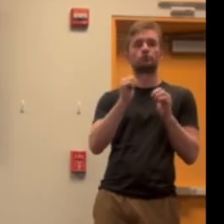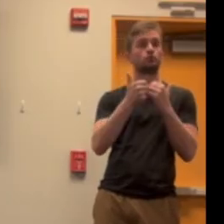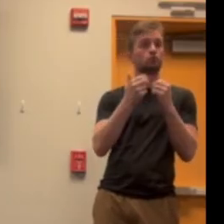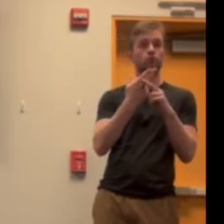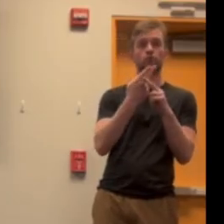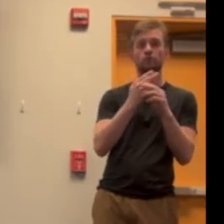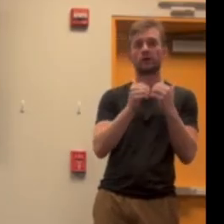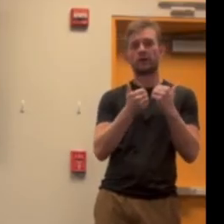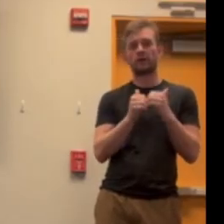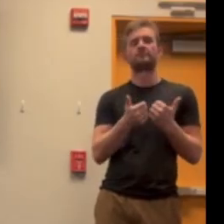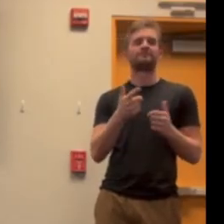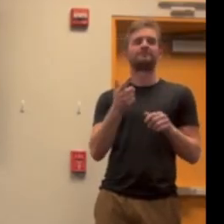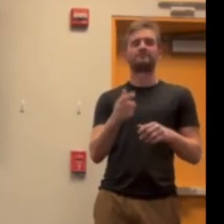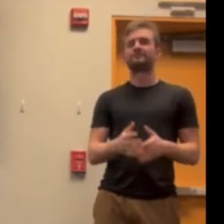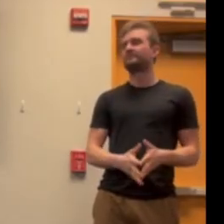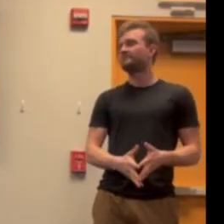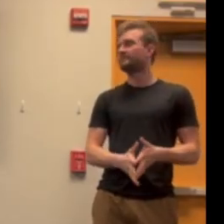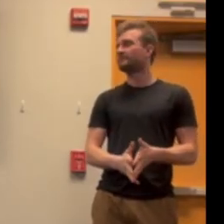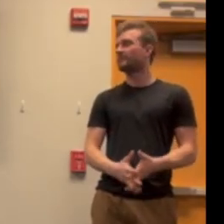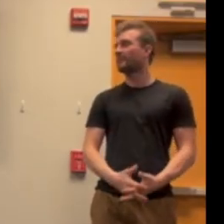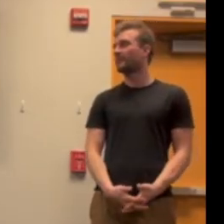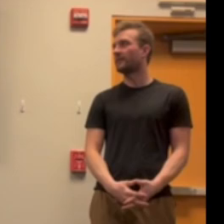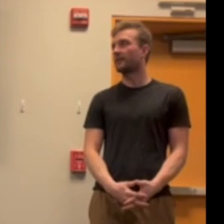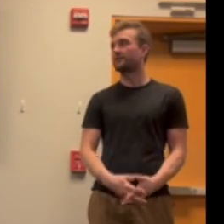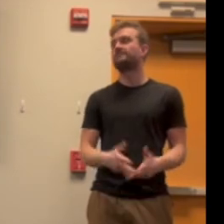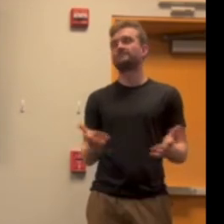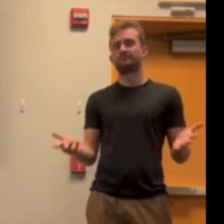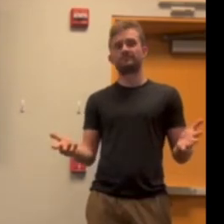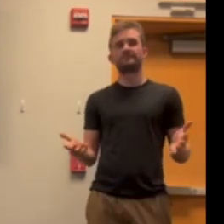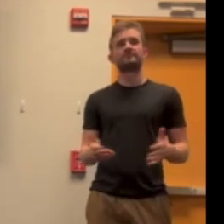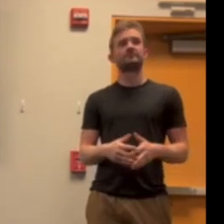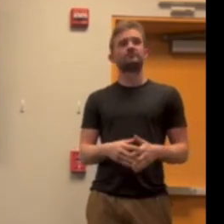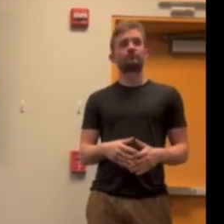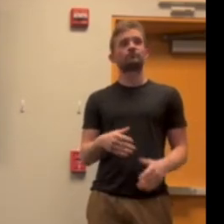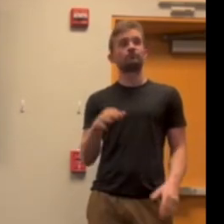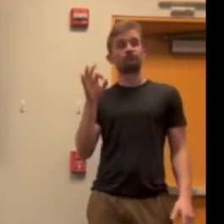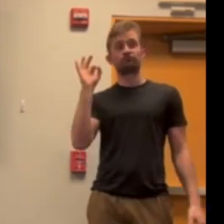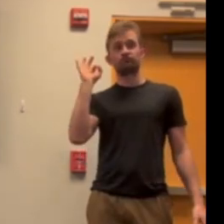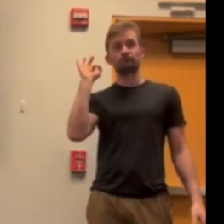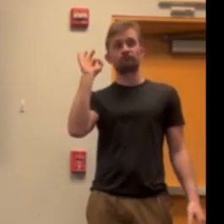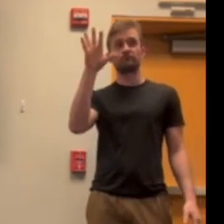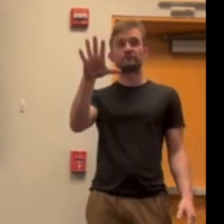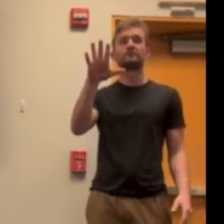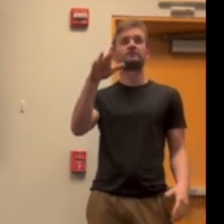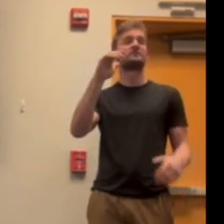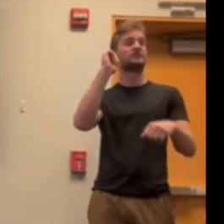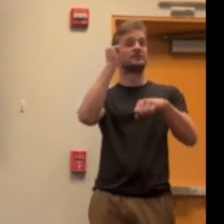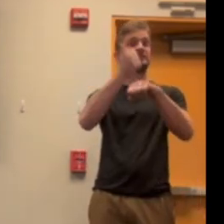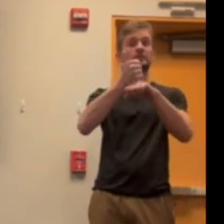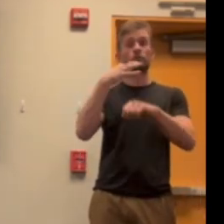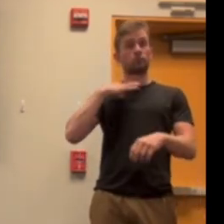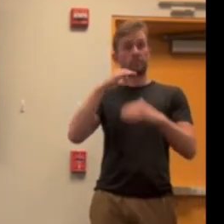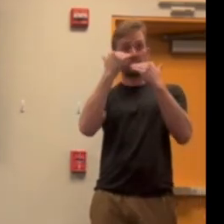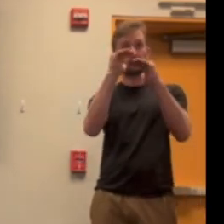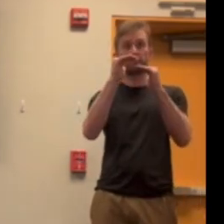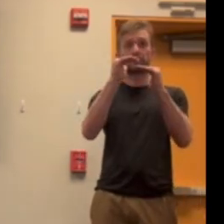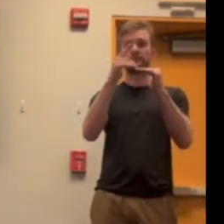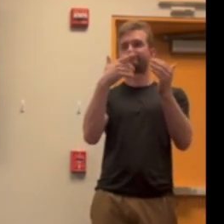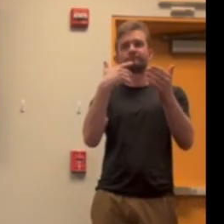well. So one thing you want to do is you want to set a credit limit, and I don't mean the credit limit they give you. So if they give you